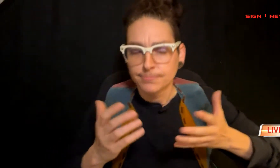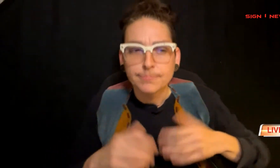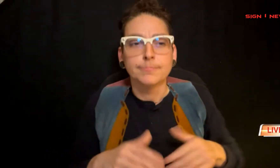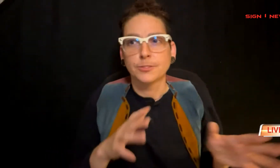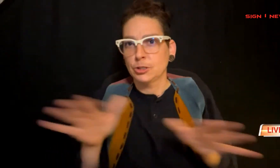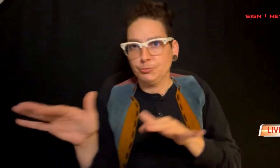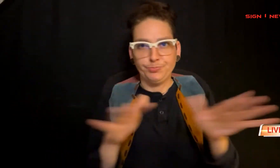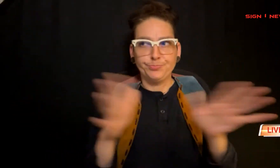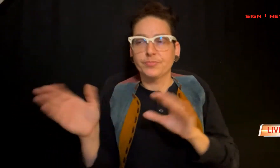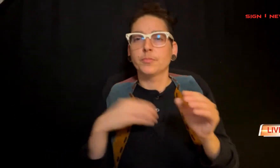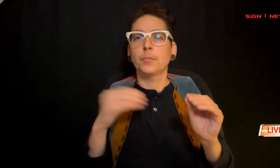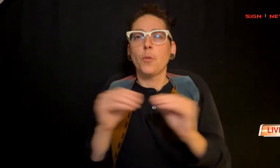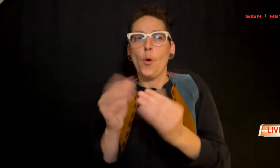kind of focused on acting.